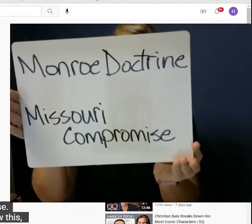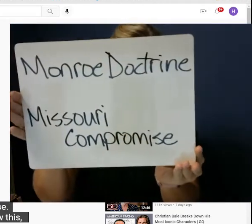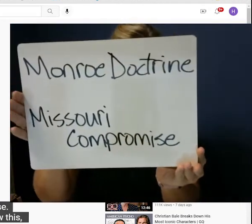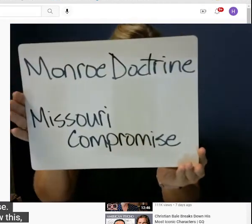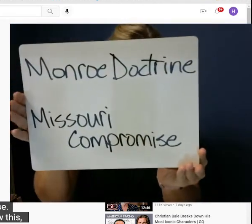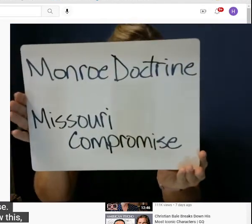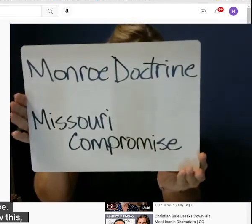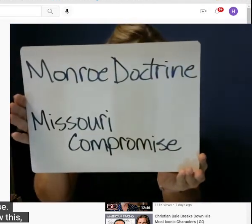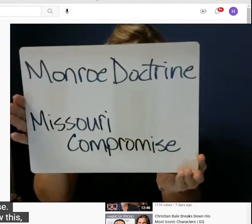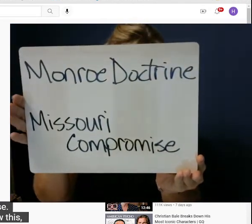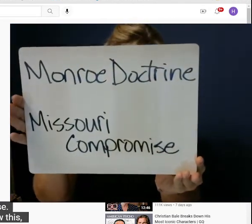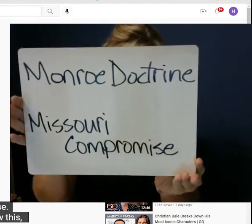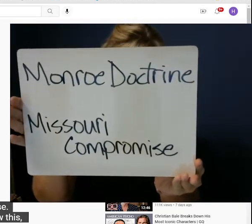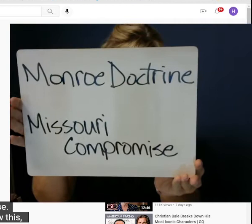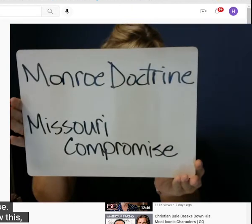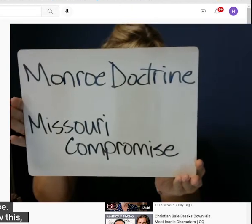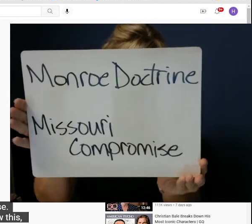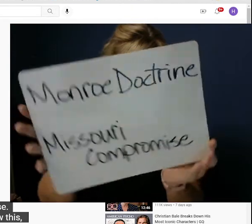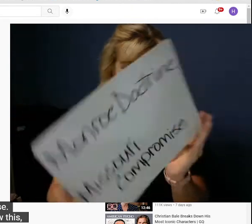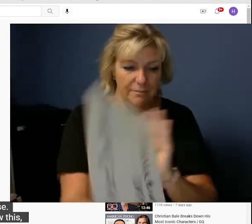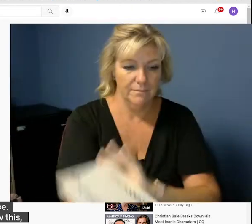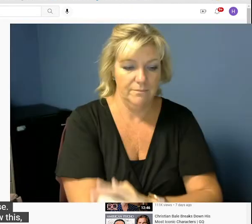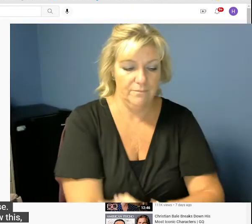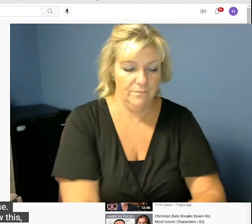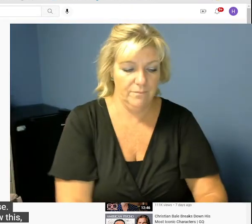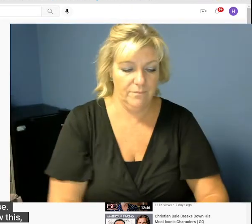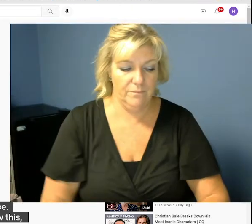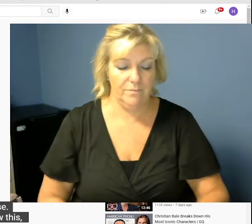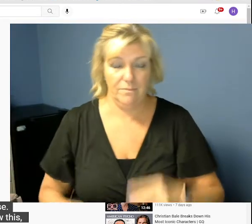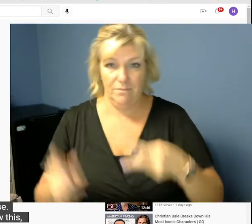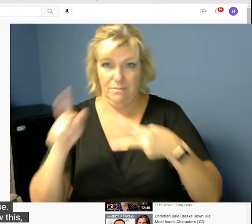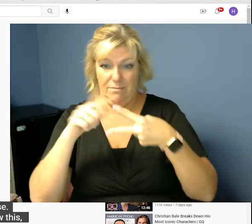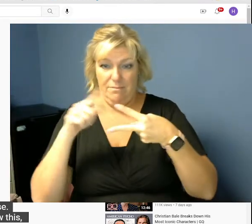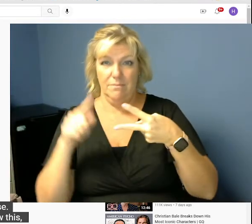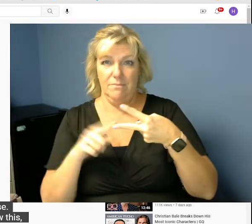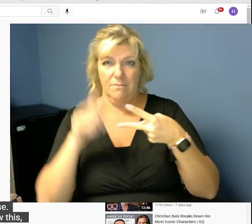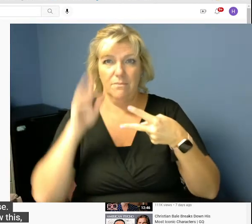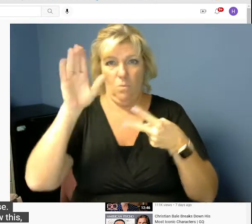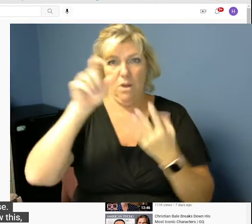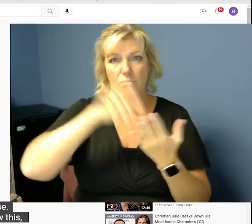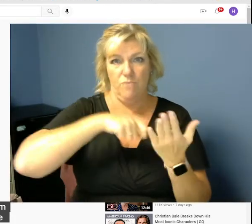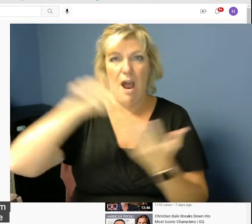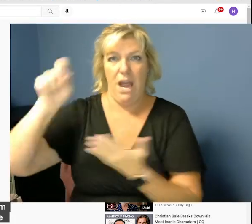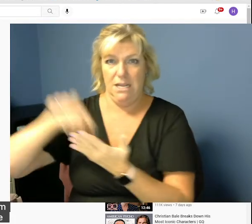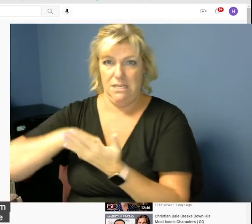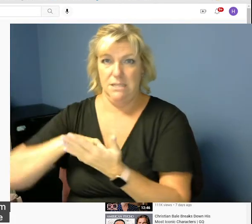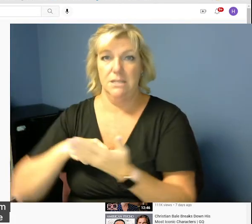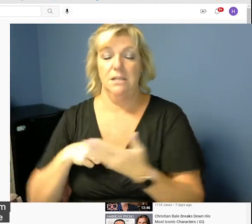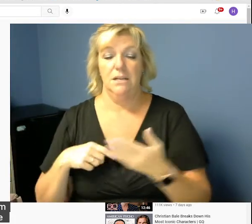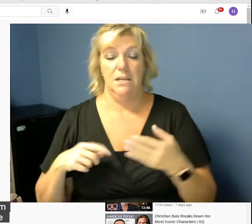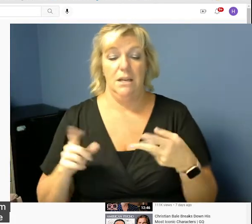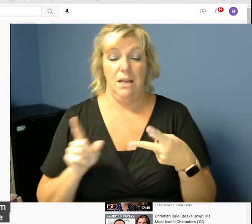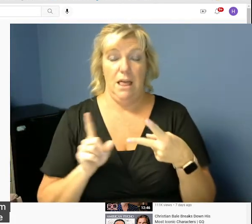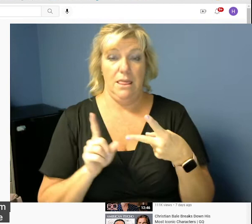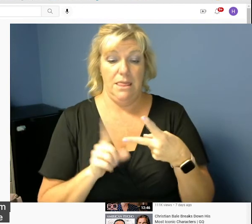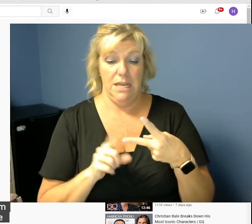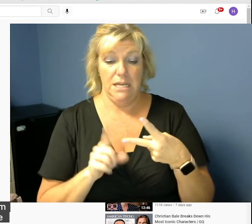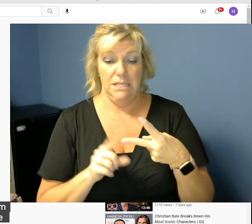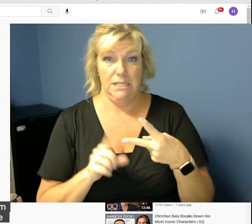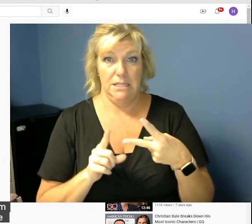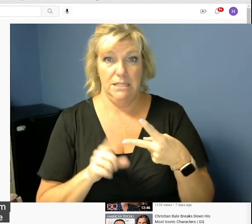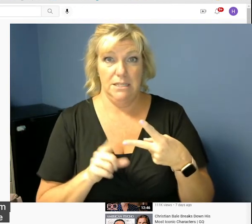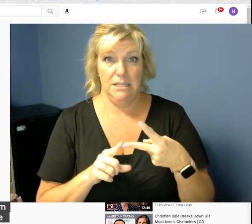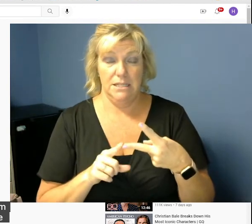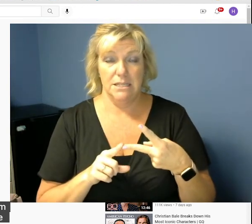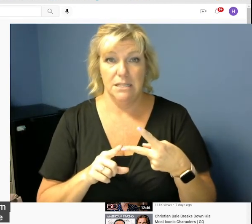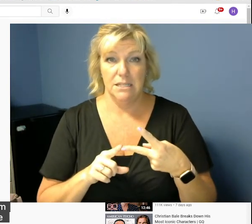system. And we'll talk about the Missouri Compromise. The Missouri Compromise is also going to, we know this, they don't know this at the time, although